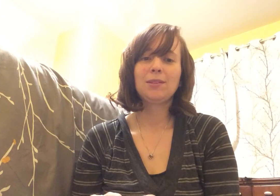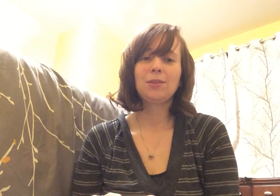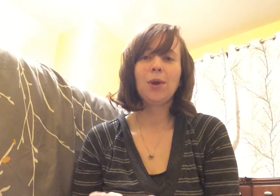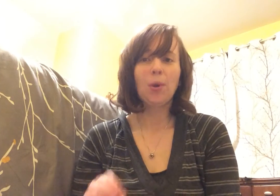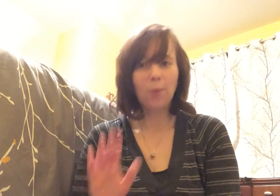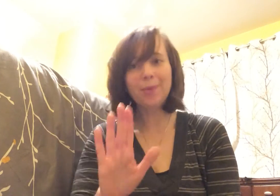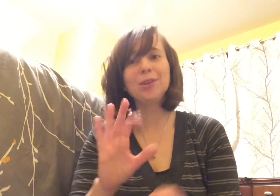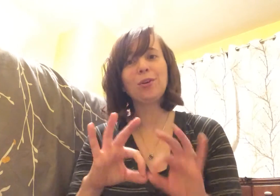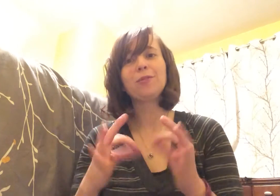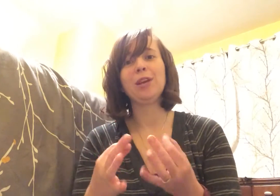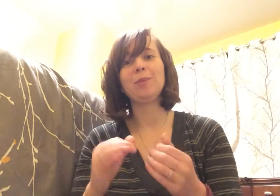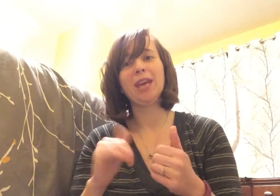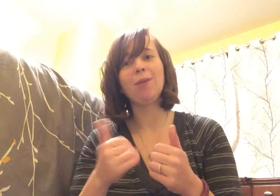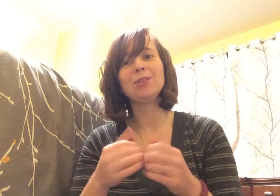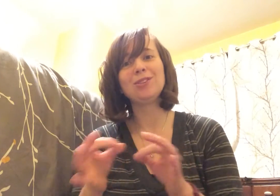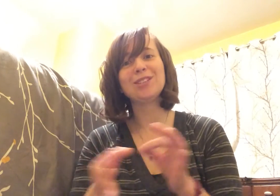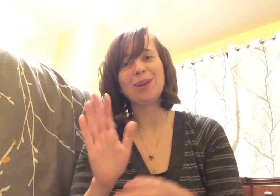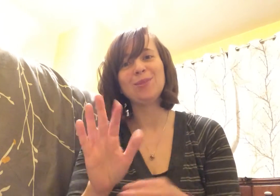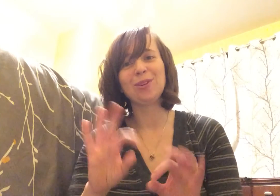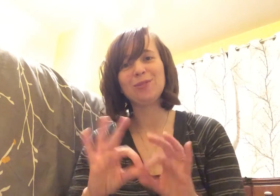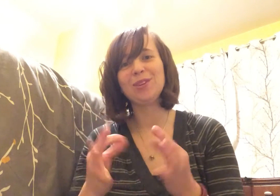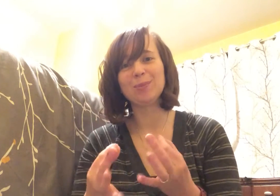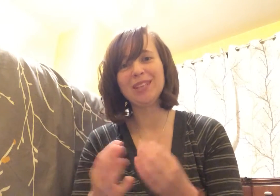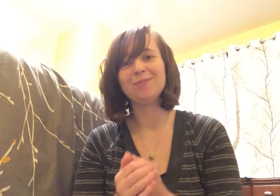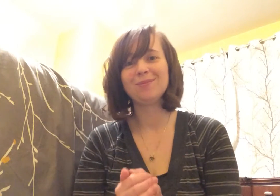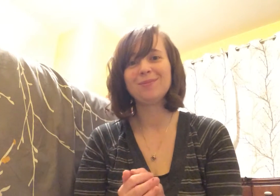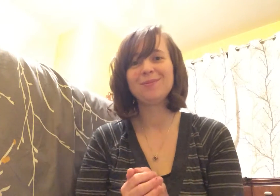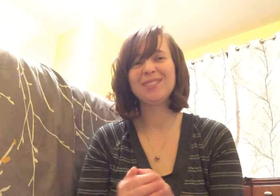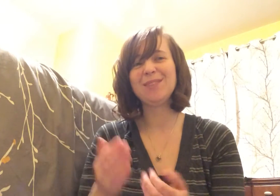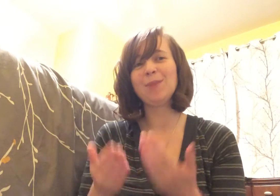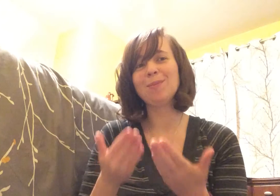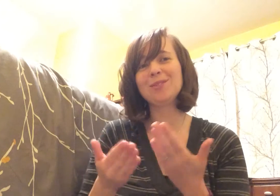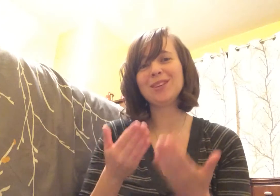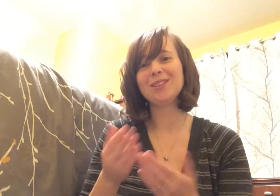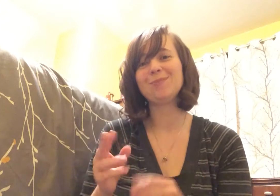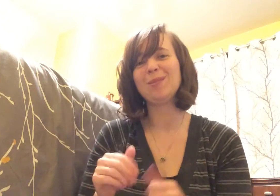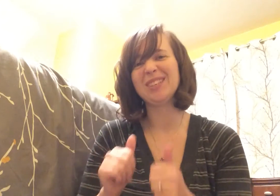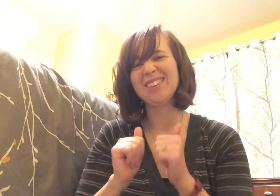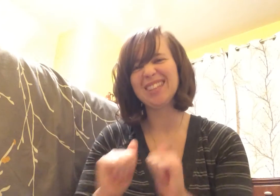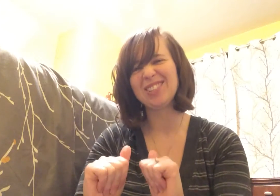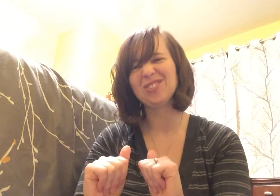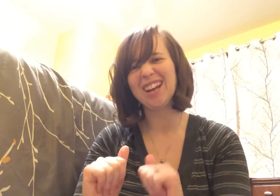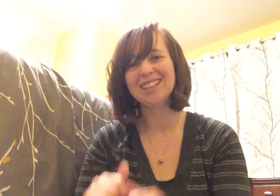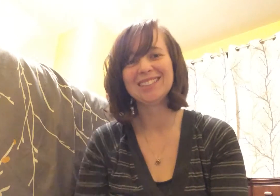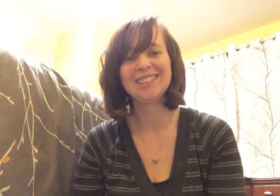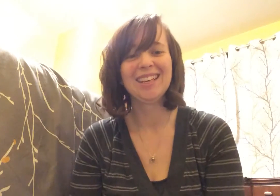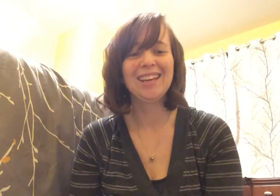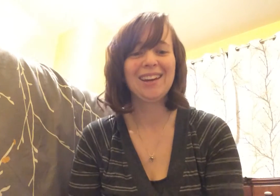So what about your family? How would you describe your family? See if maybe you could be able to give that a try. All